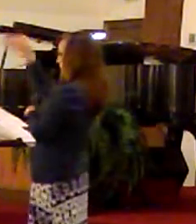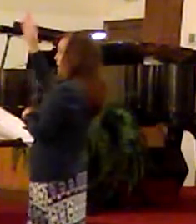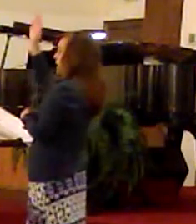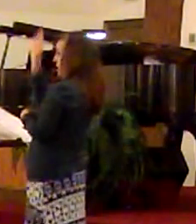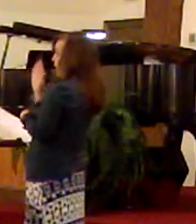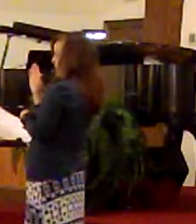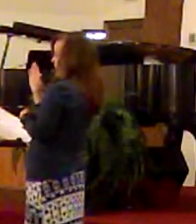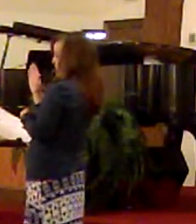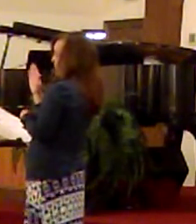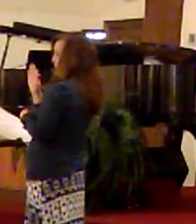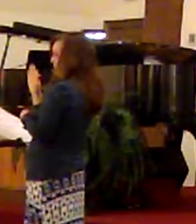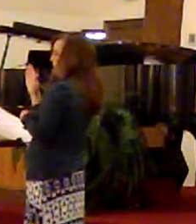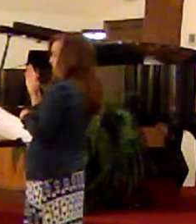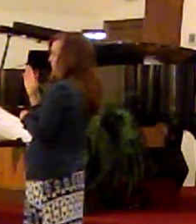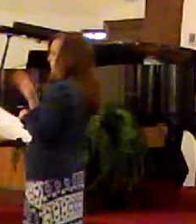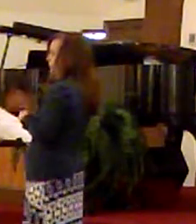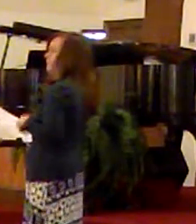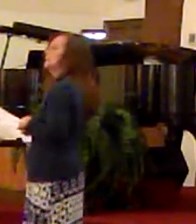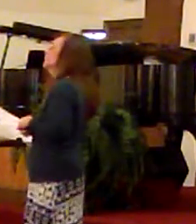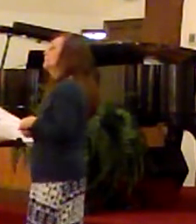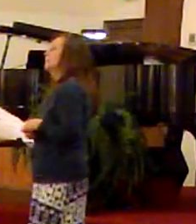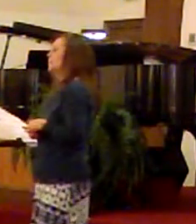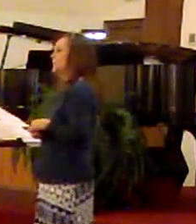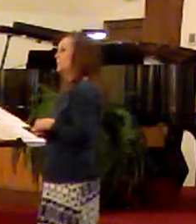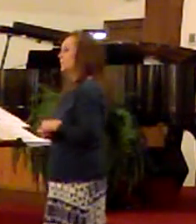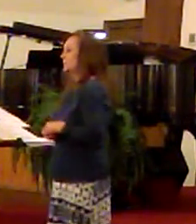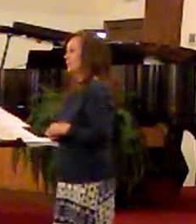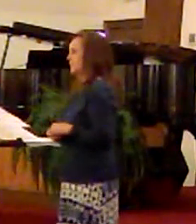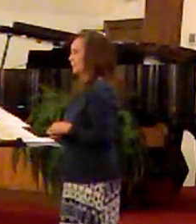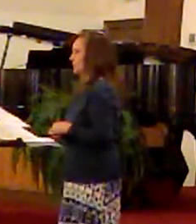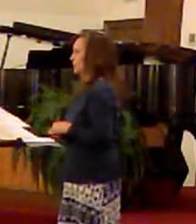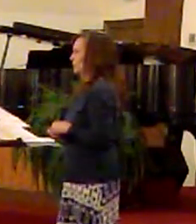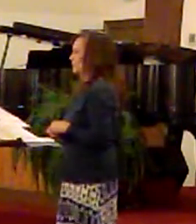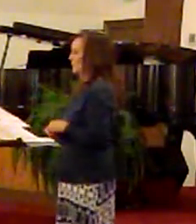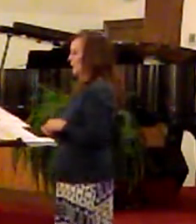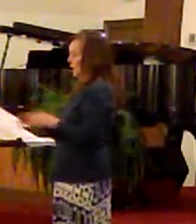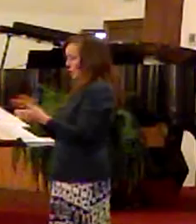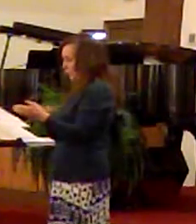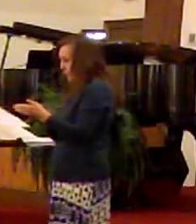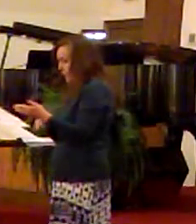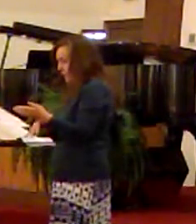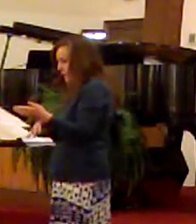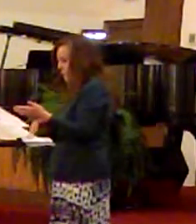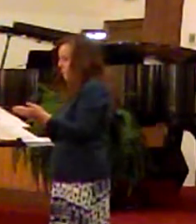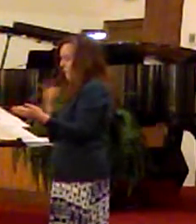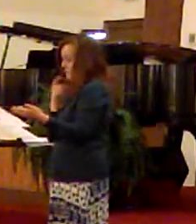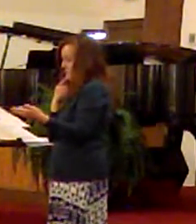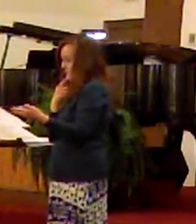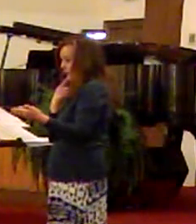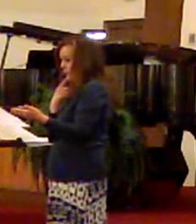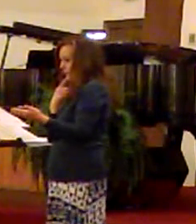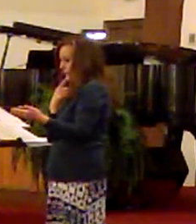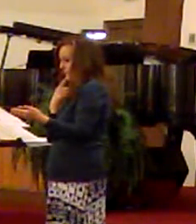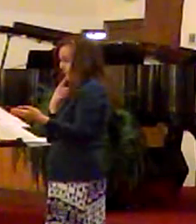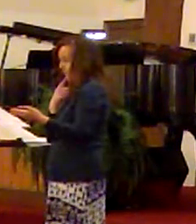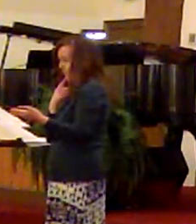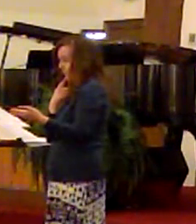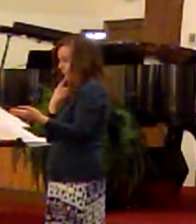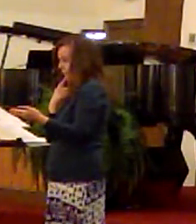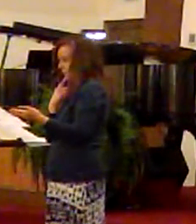So as we're talking about this Bible study, three basic tenets, we said, read what it says, little b, find out what